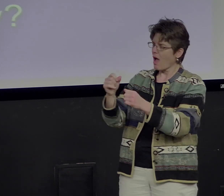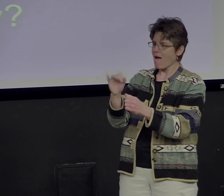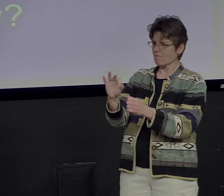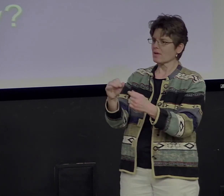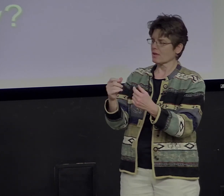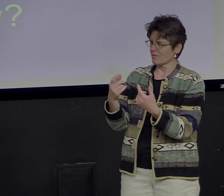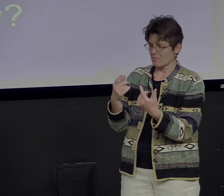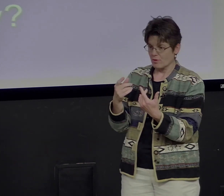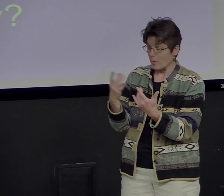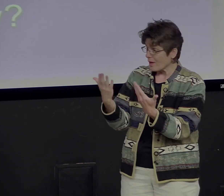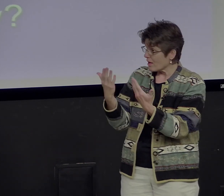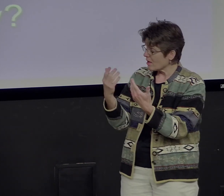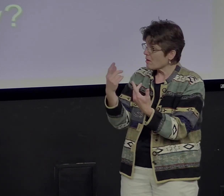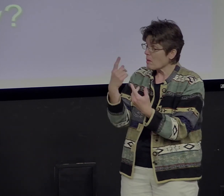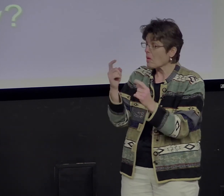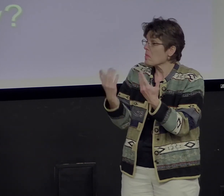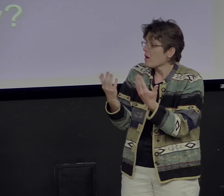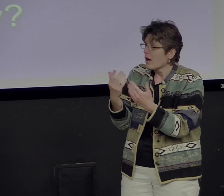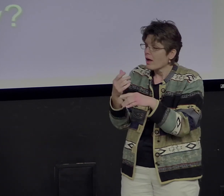What are the capacities